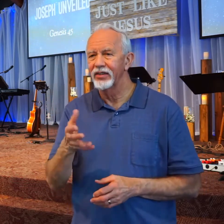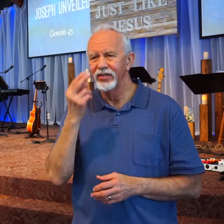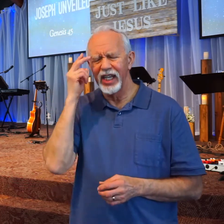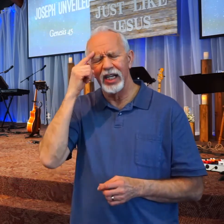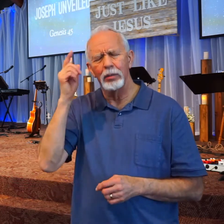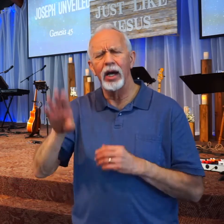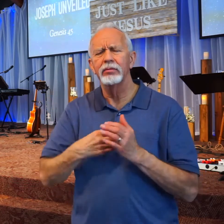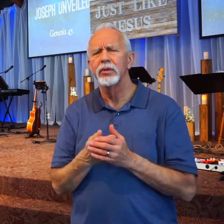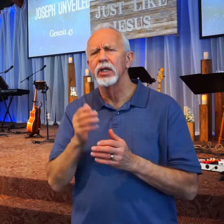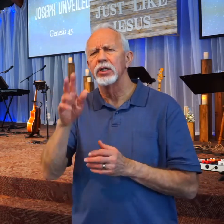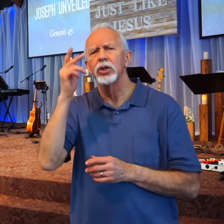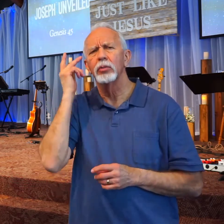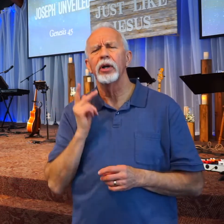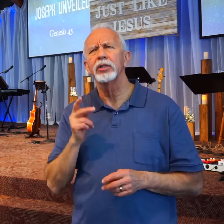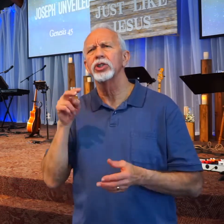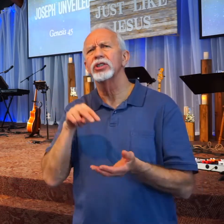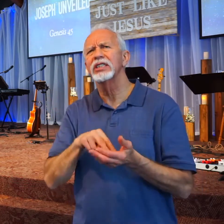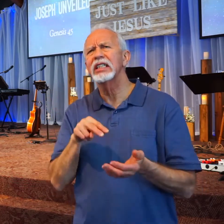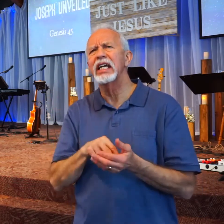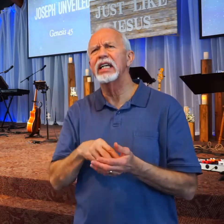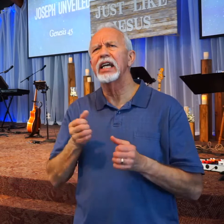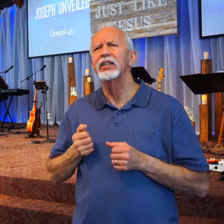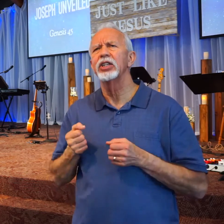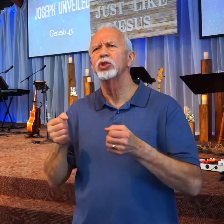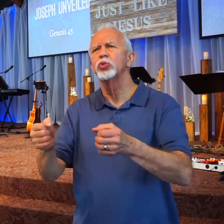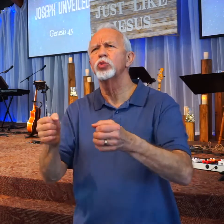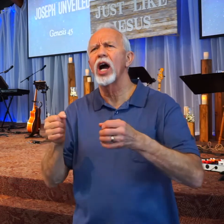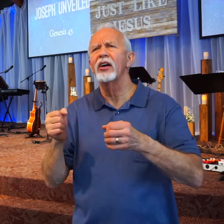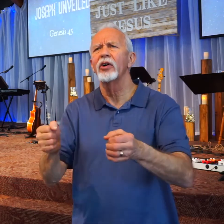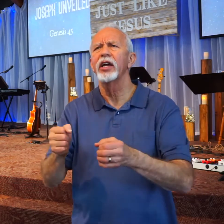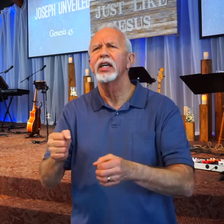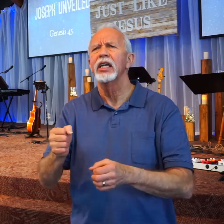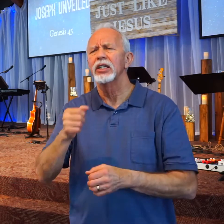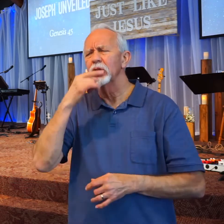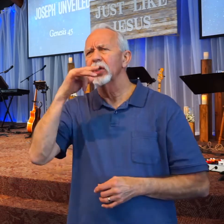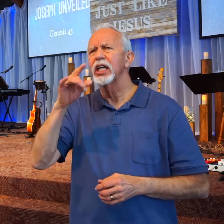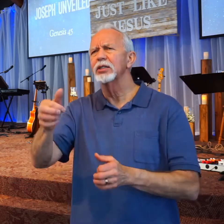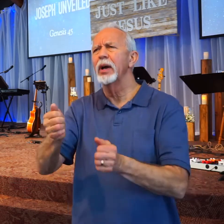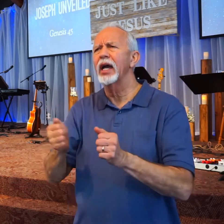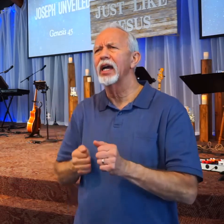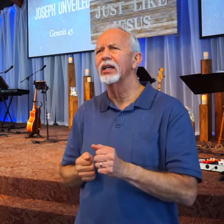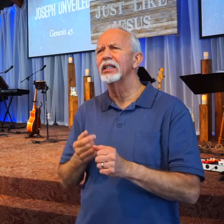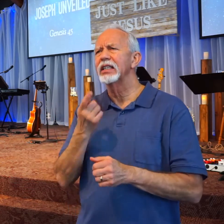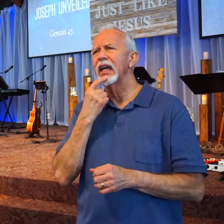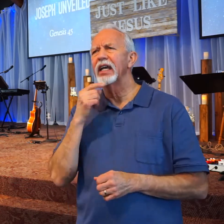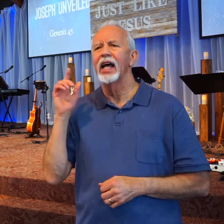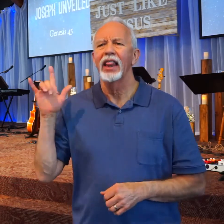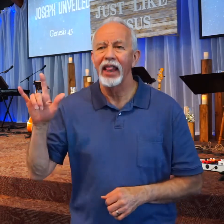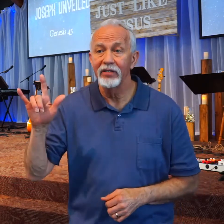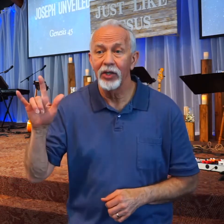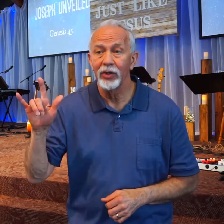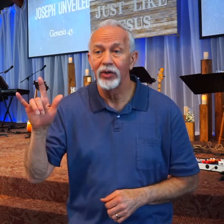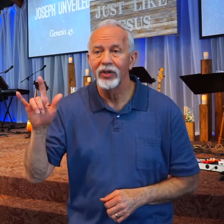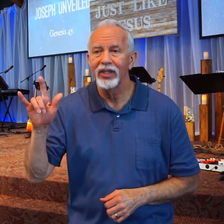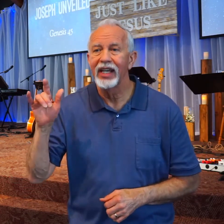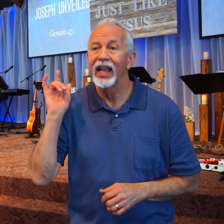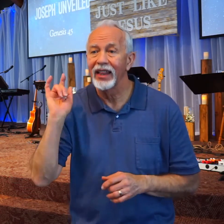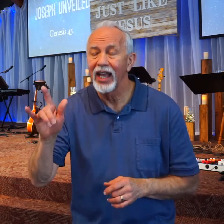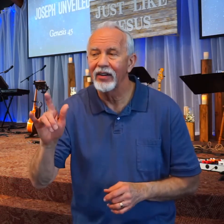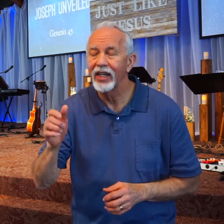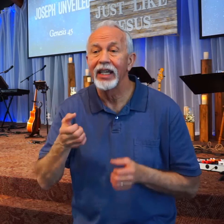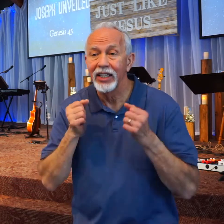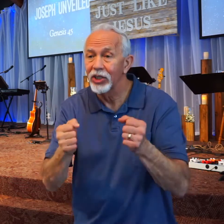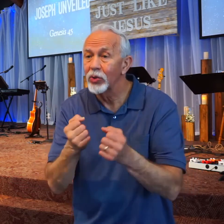picture being the parents, and you're standing out there in the driveway and your kid's backing out of the road, and you say, love you. Love you.